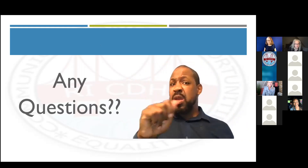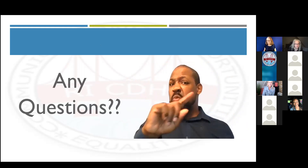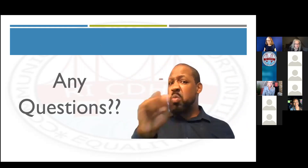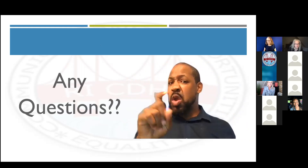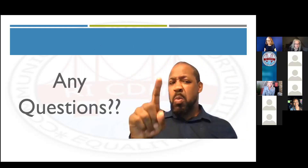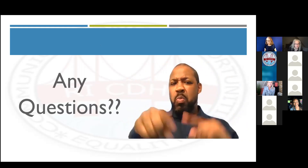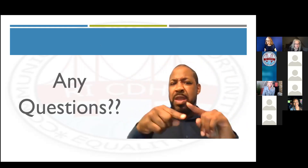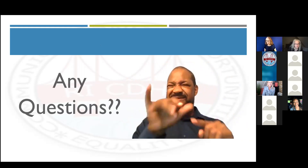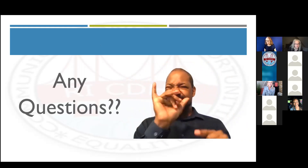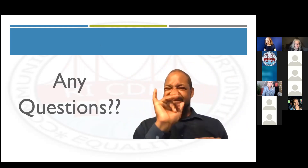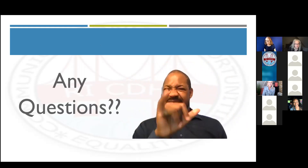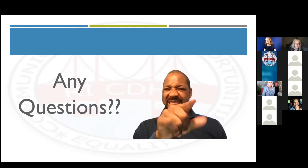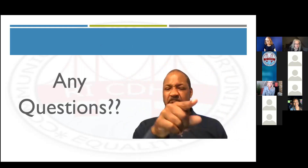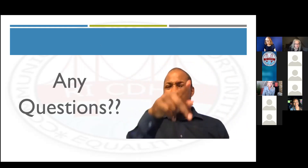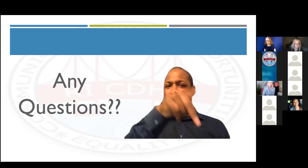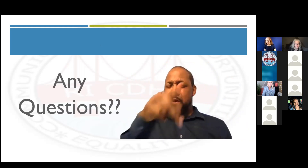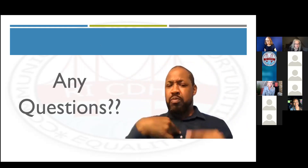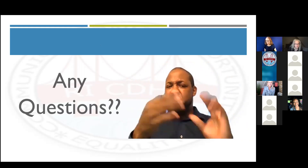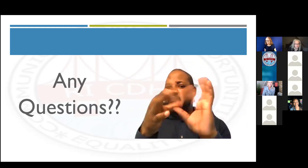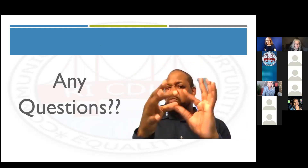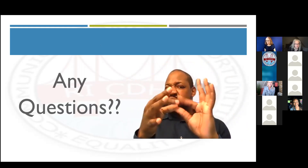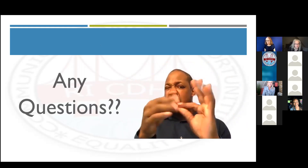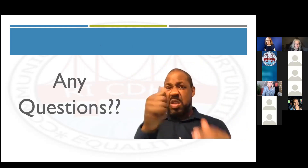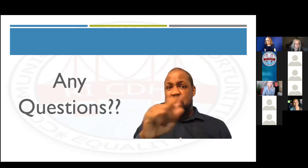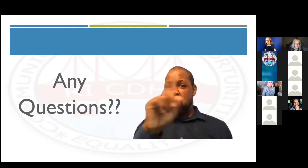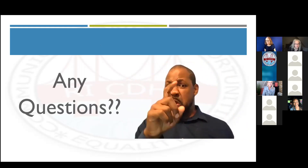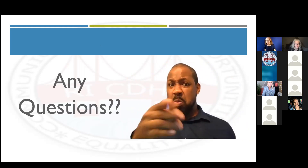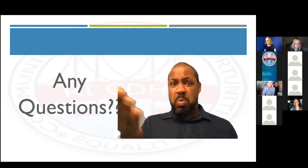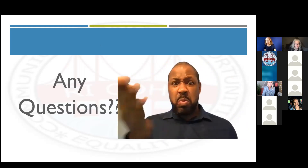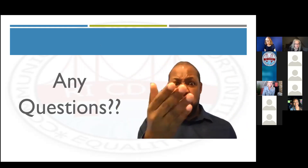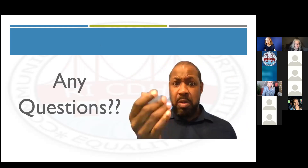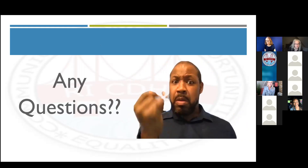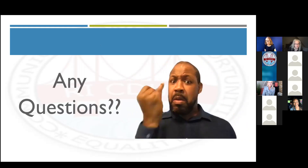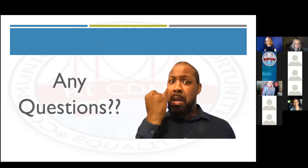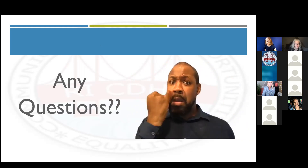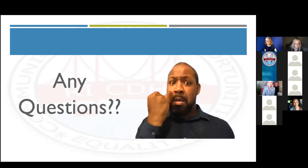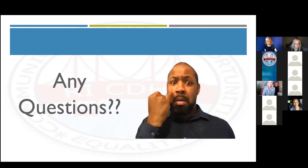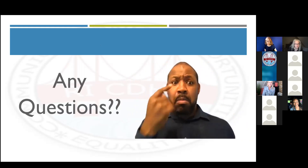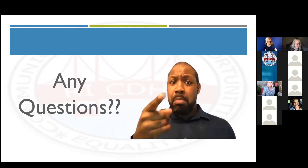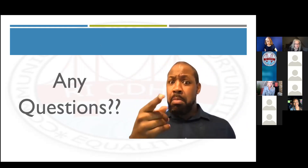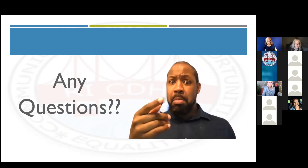At this point, does anyone have any questions about what I've talked about in the PowerPoint so far?